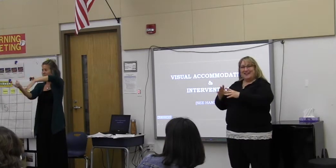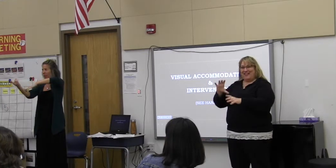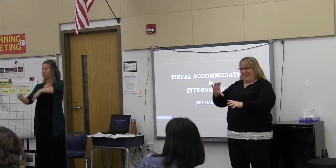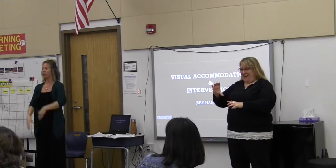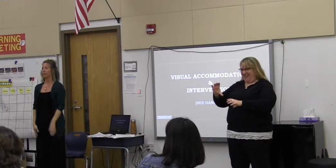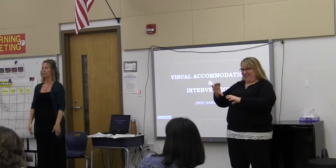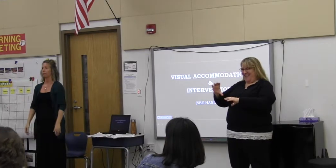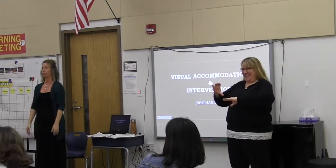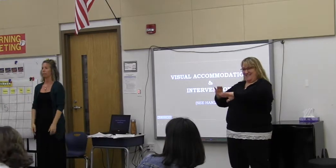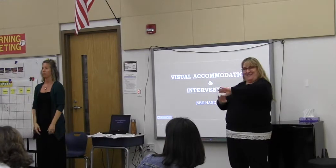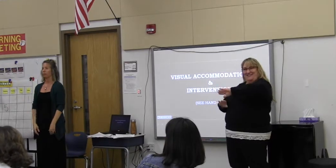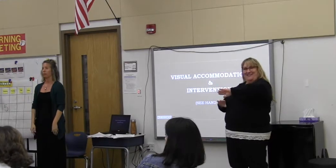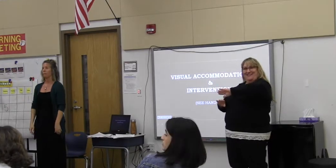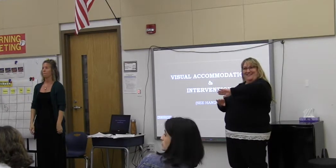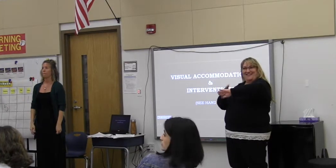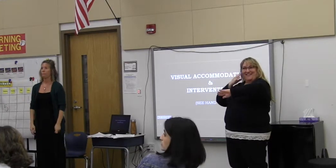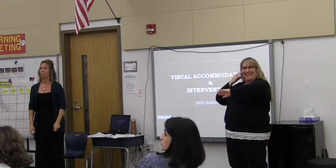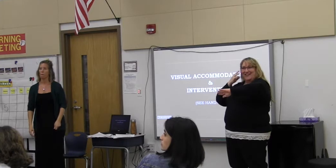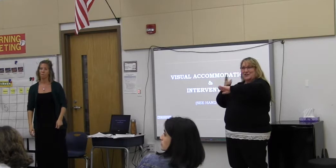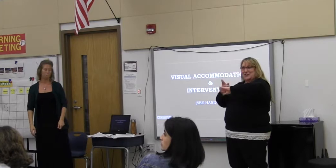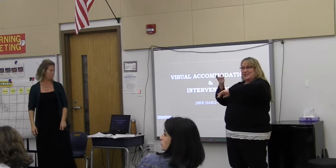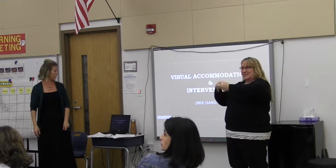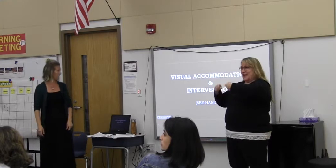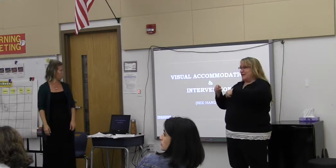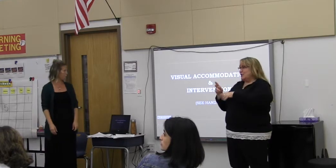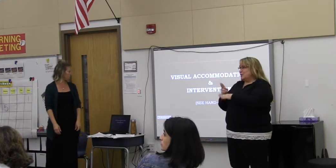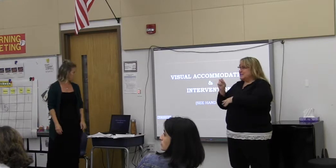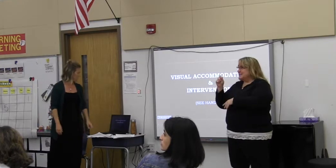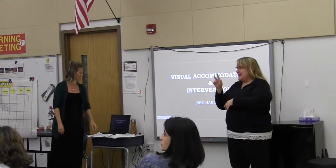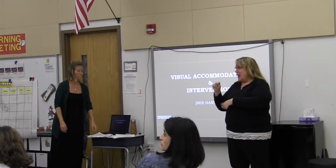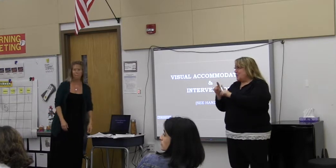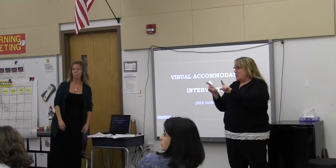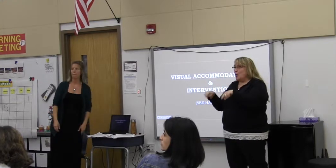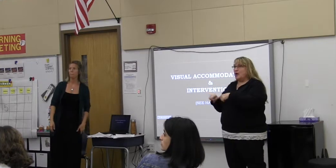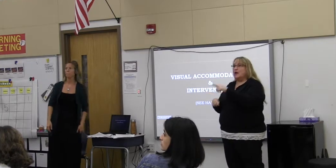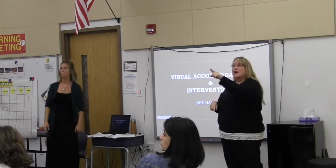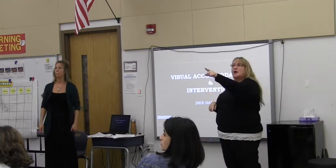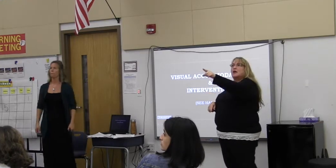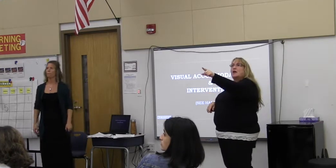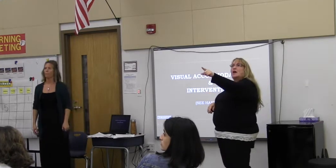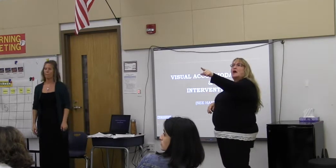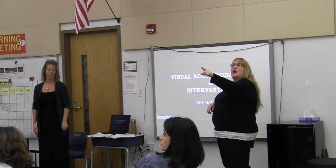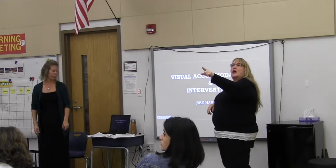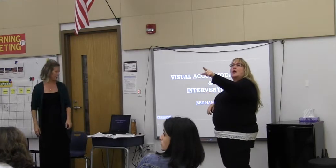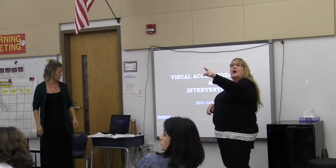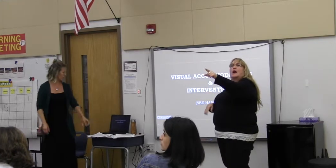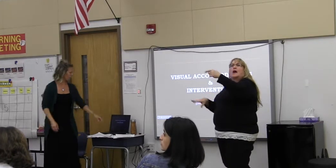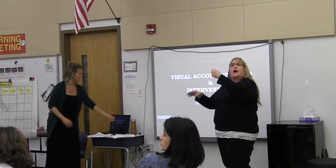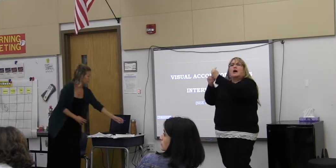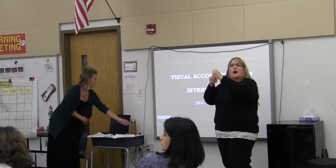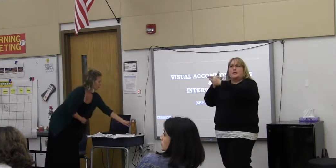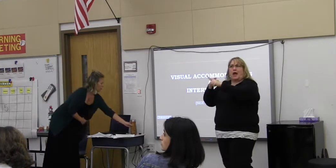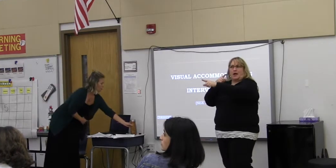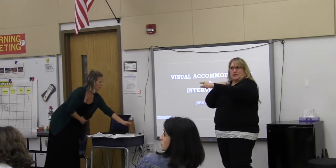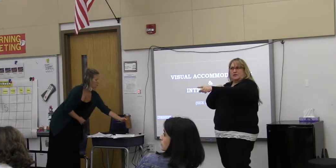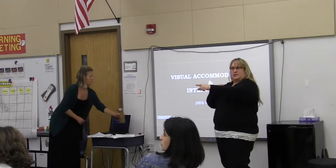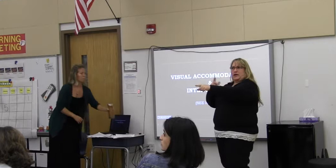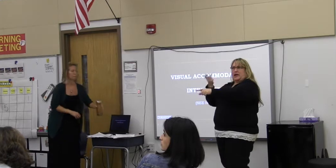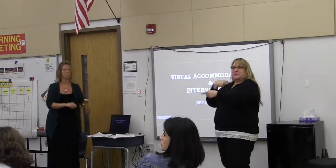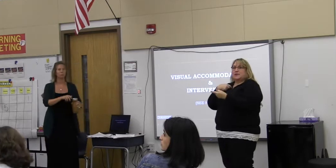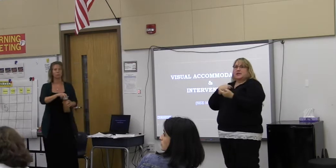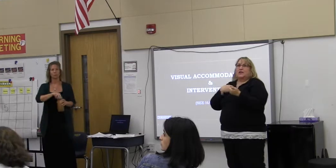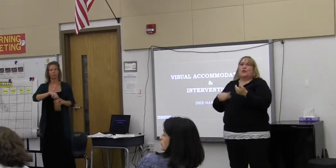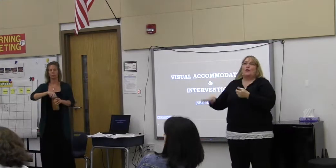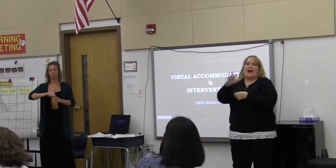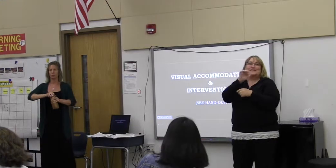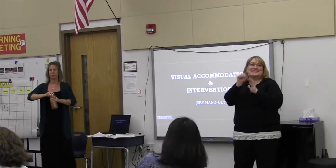the business. Great idea. What, I'm sorry. Just a quick note, in Karen's question about supplies. So we get asked that question a lot across the